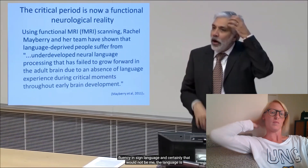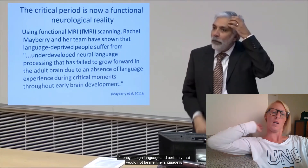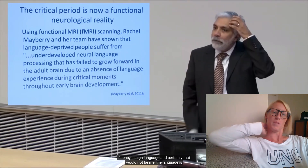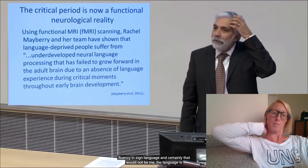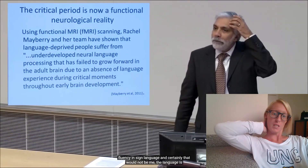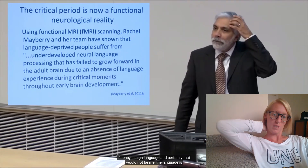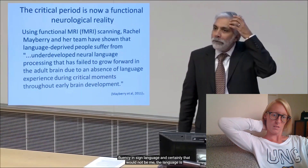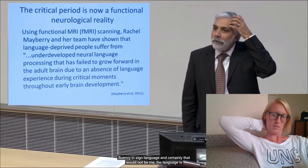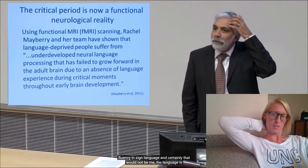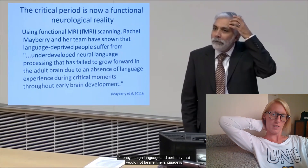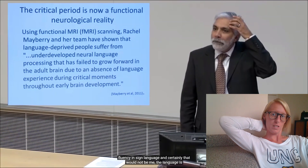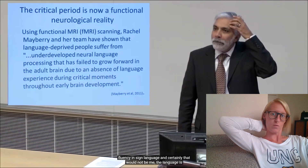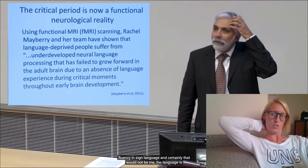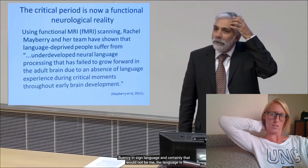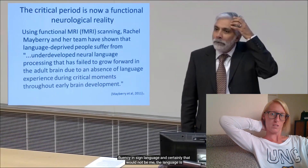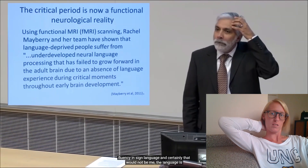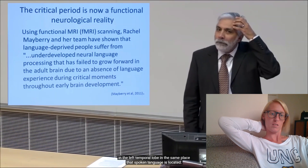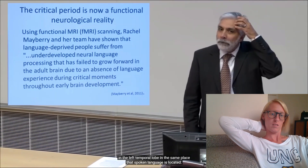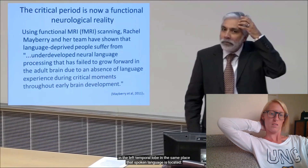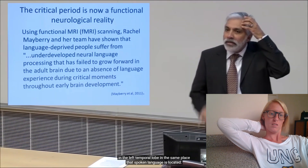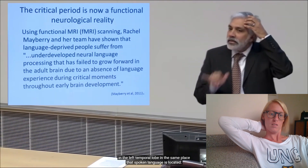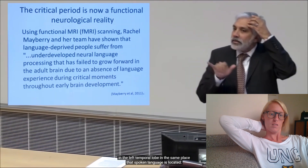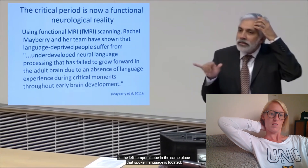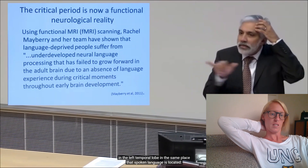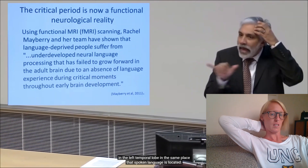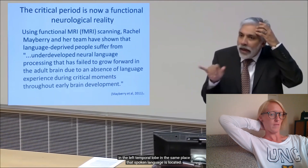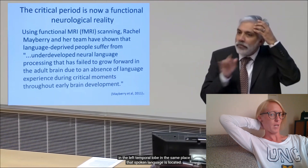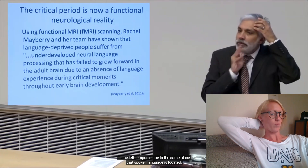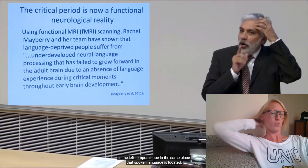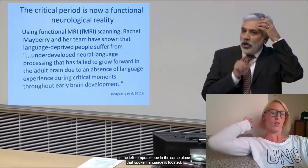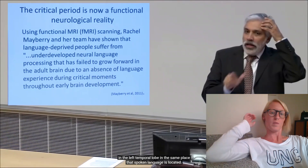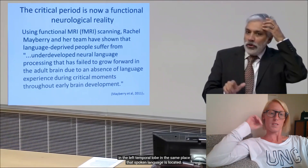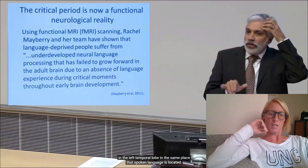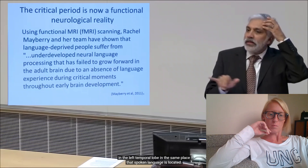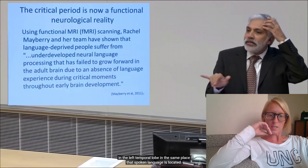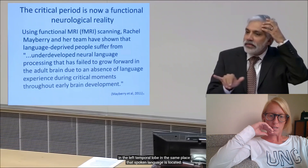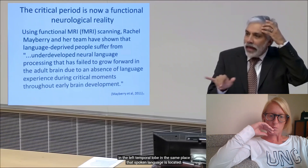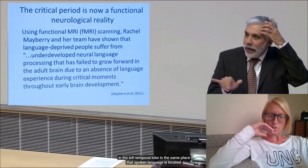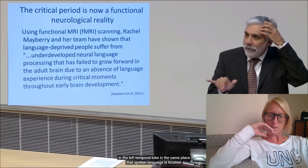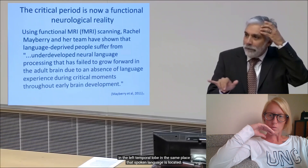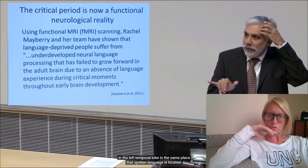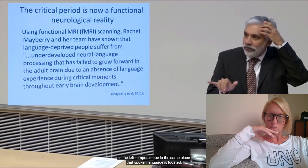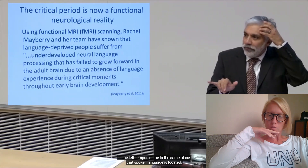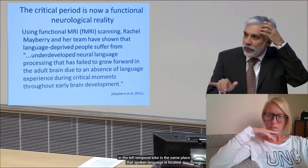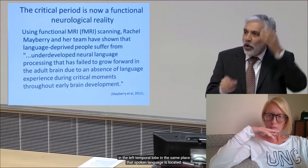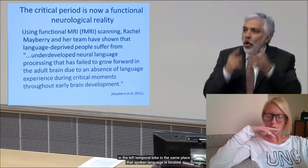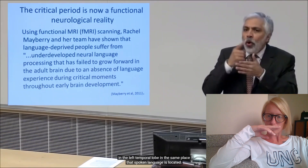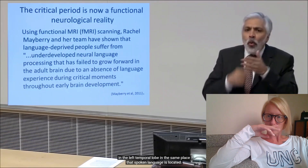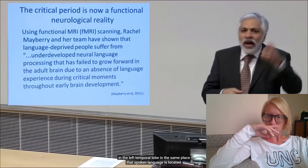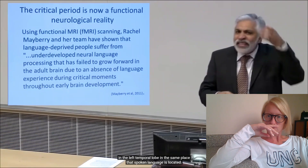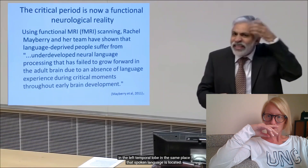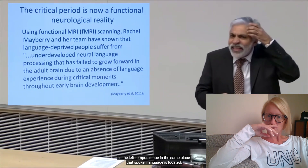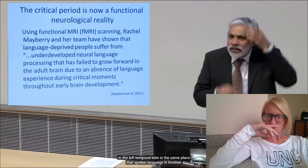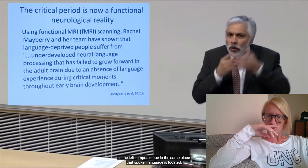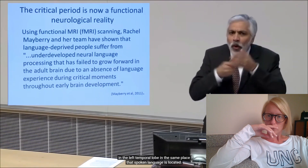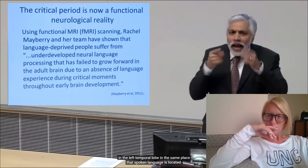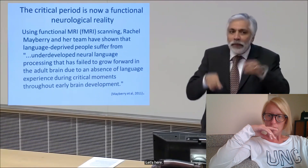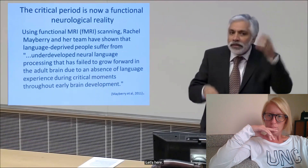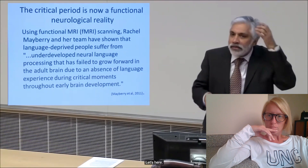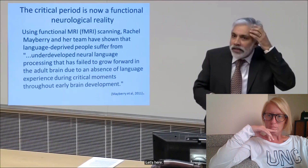not be me, the language is in the left temporal lobe, in the same place that spoken language is